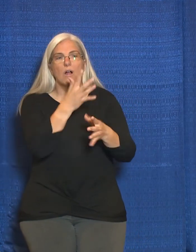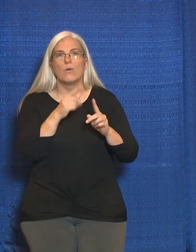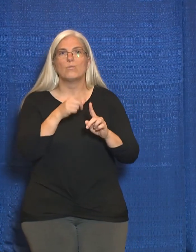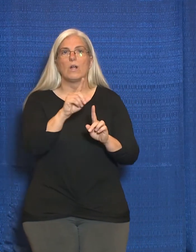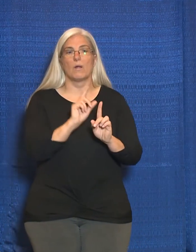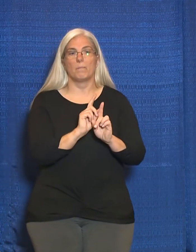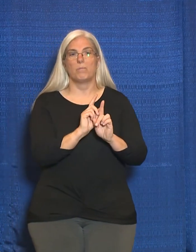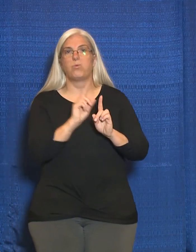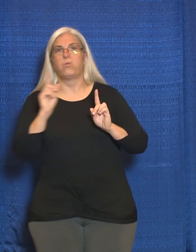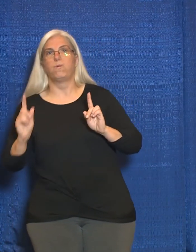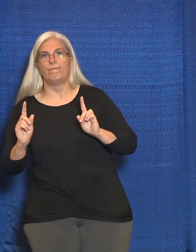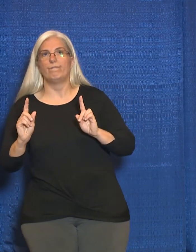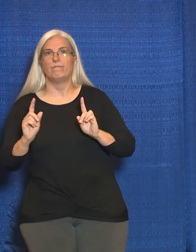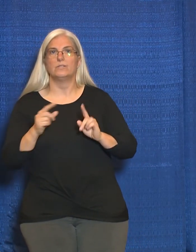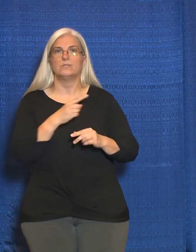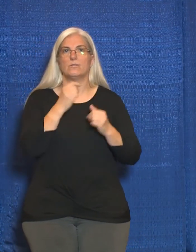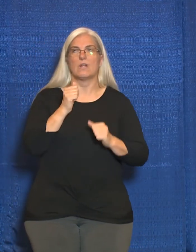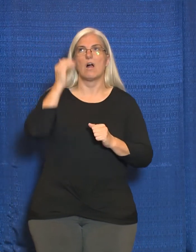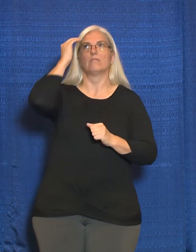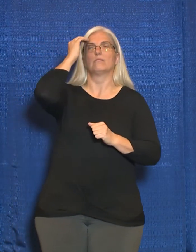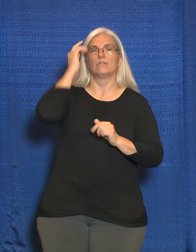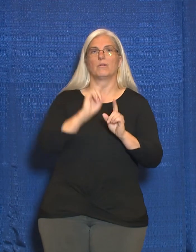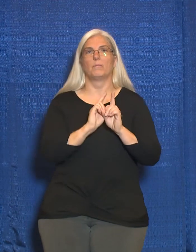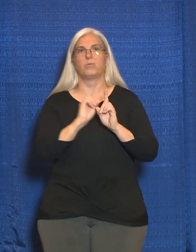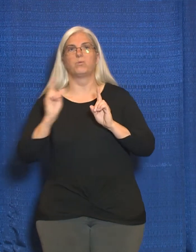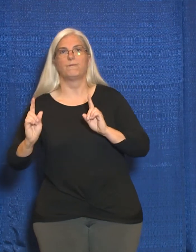Let them know when you move from one place to another.